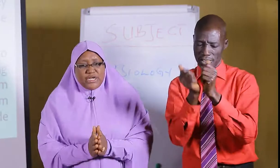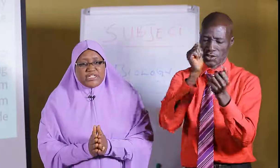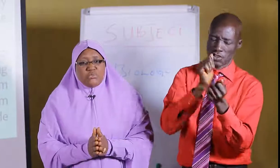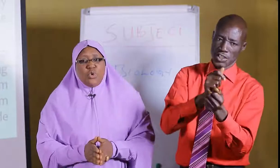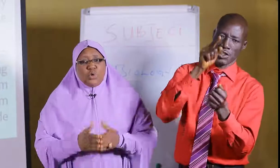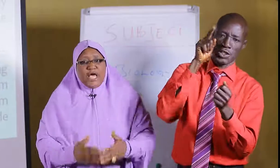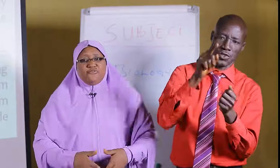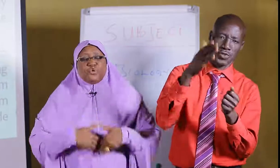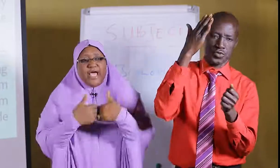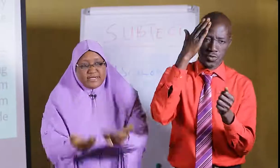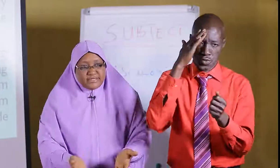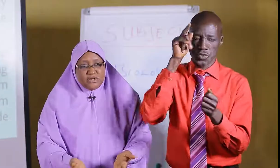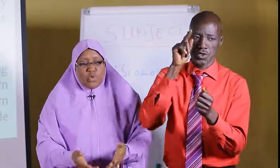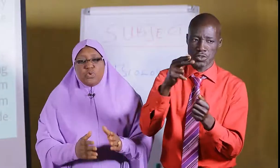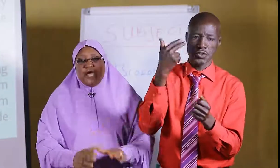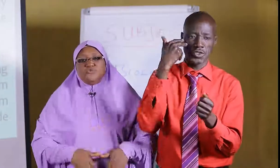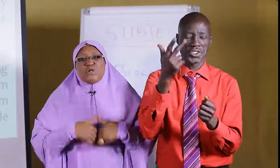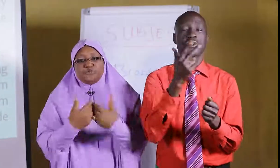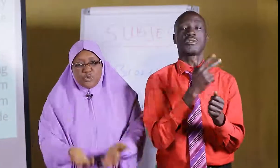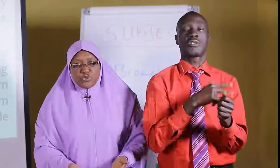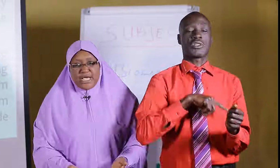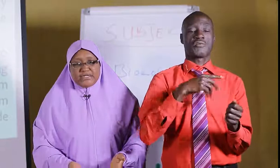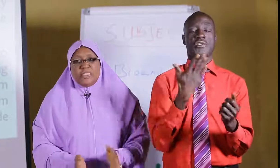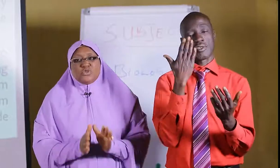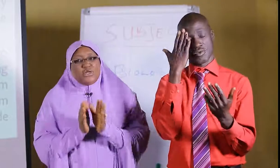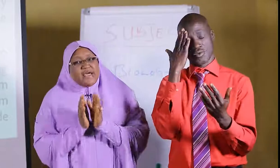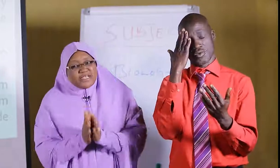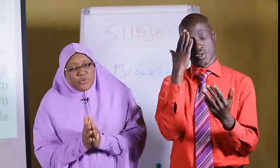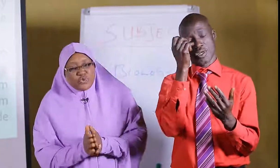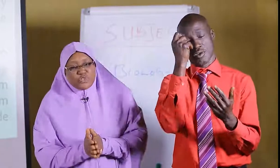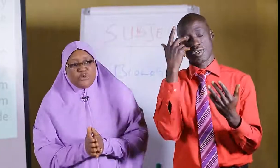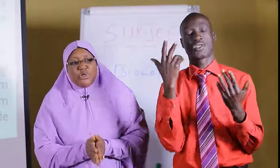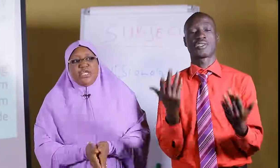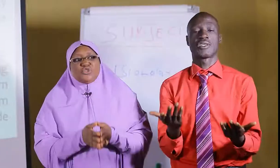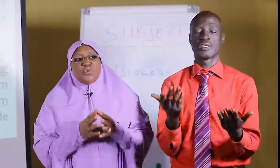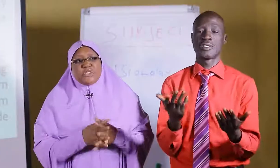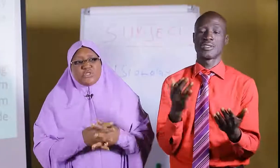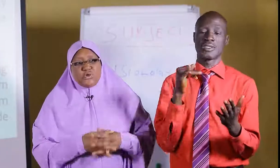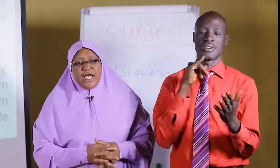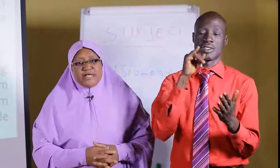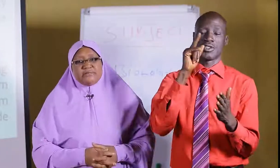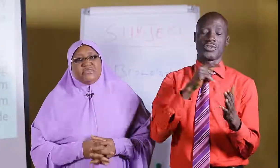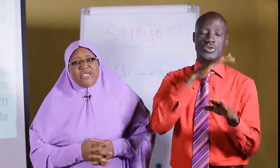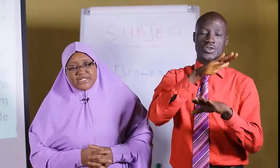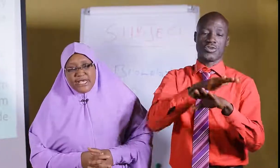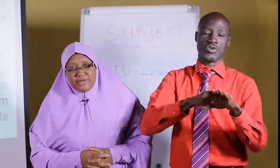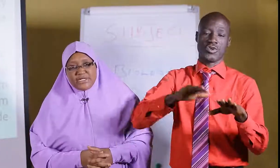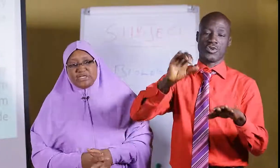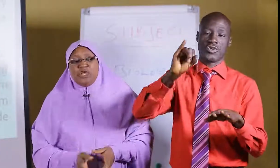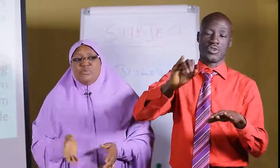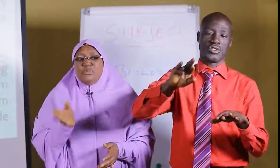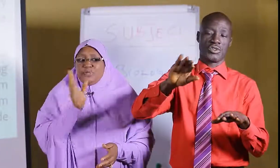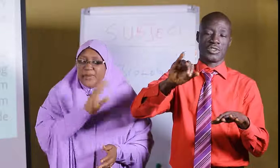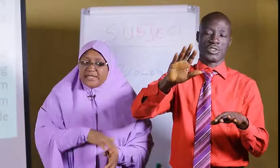living organism will have to react or will have to respond to that. So that response to stimuli is what is known as